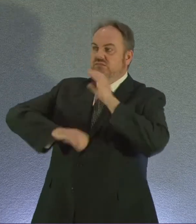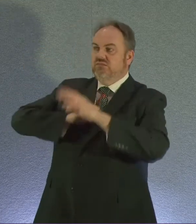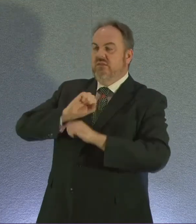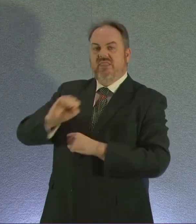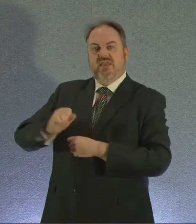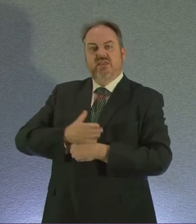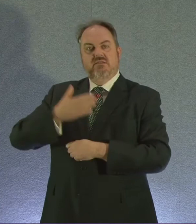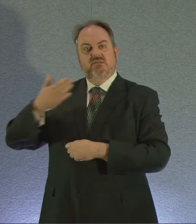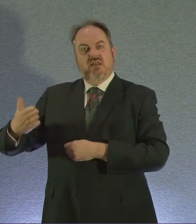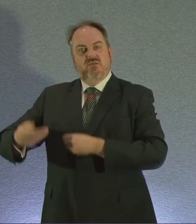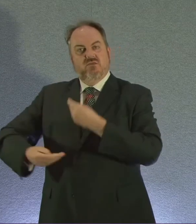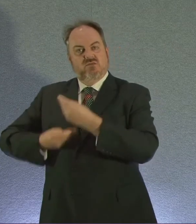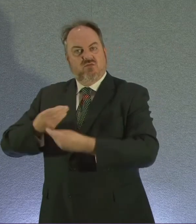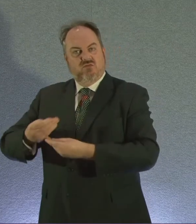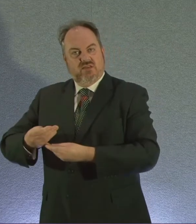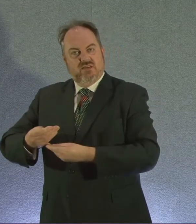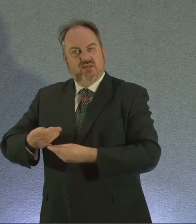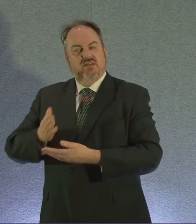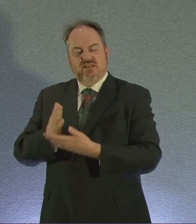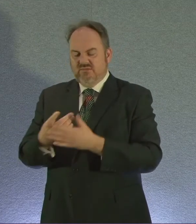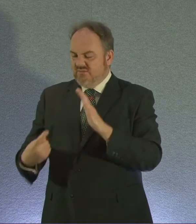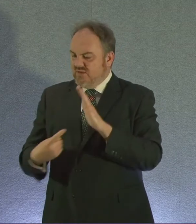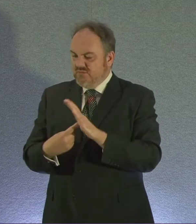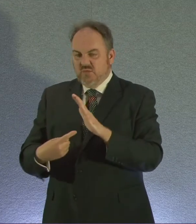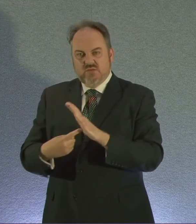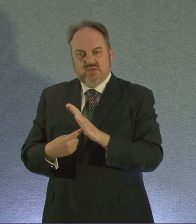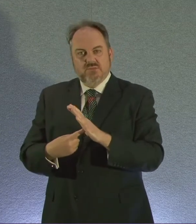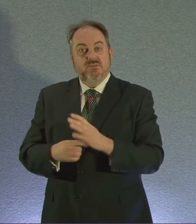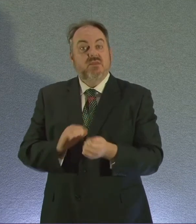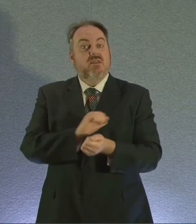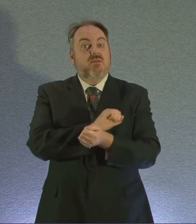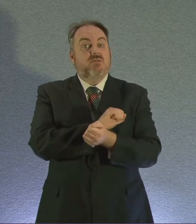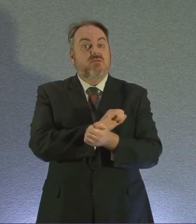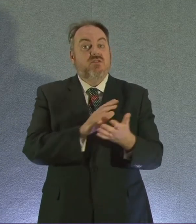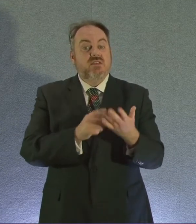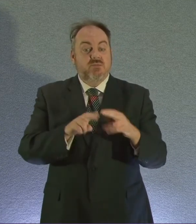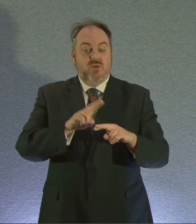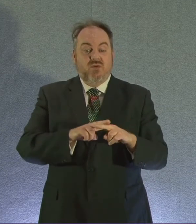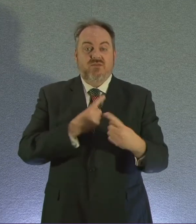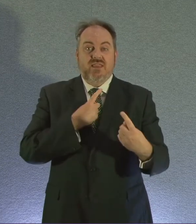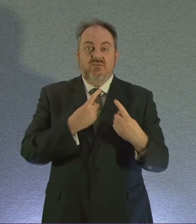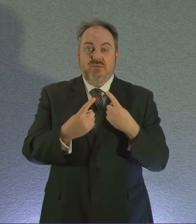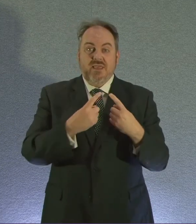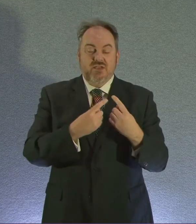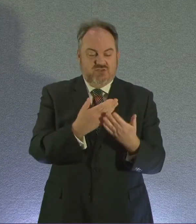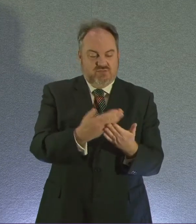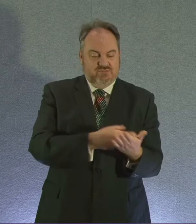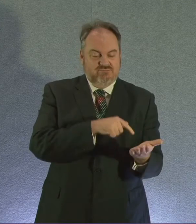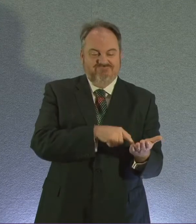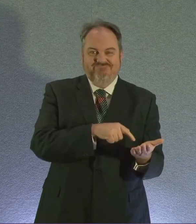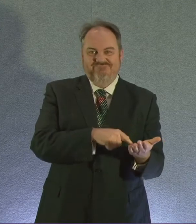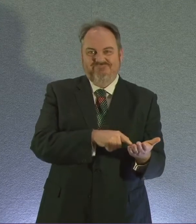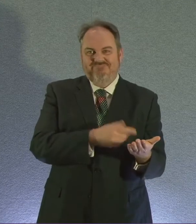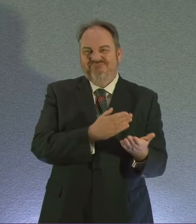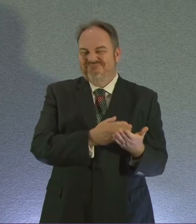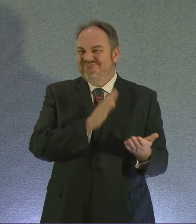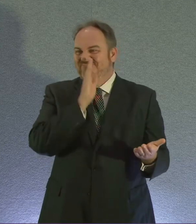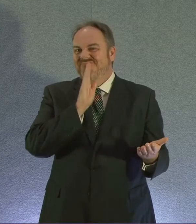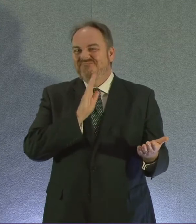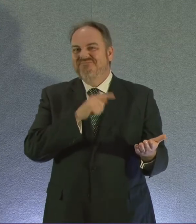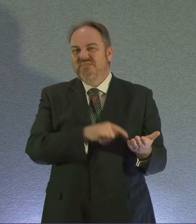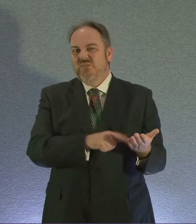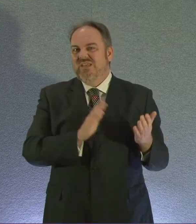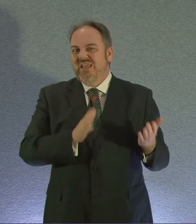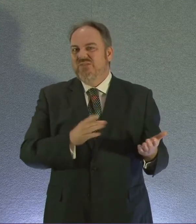before our courts. I still think that the freedom of information provisions in this bill will cast a long shadow, and the even